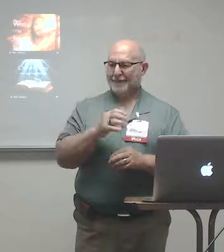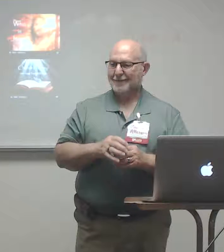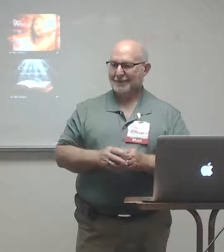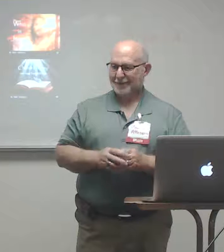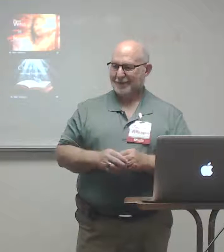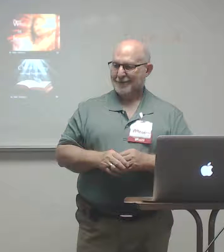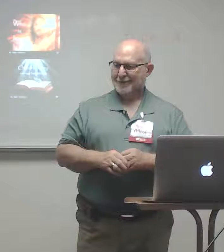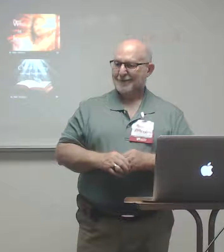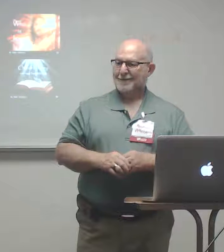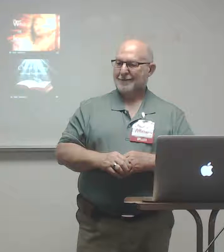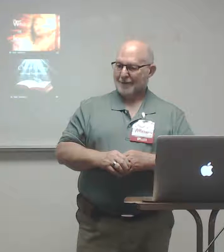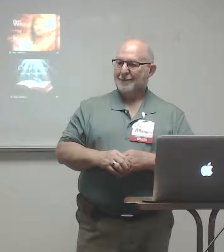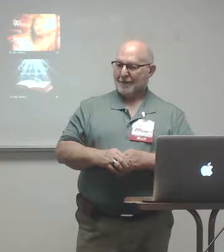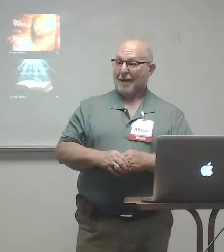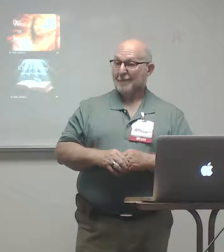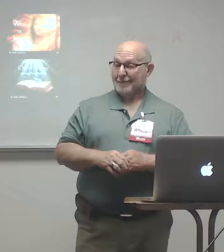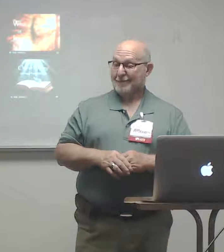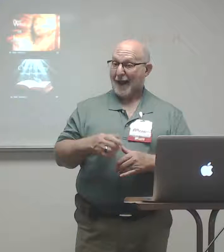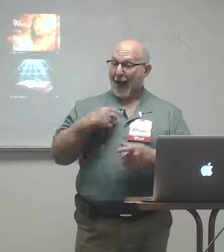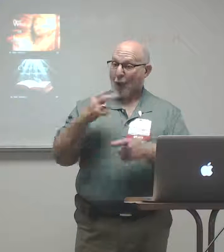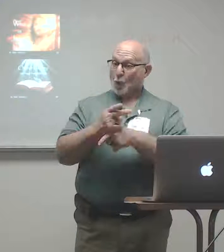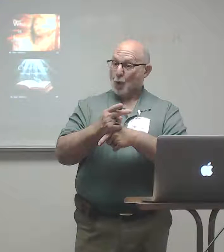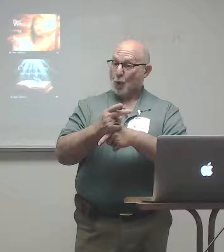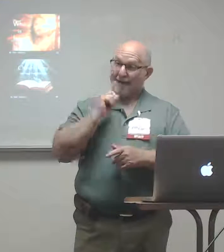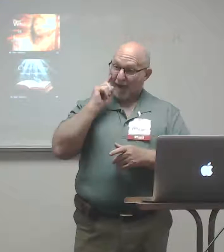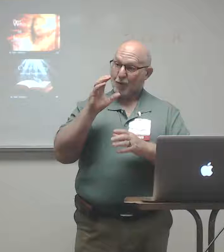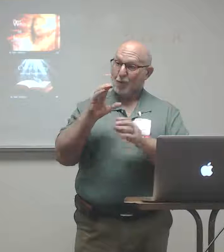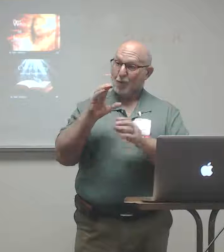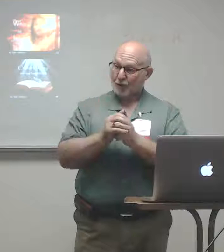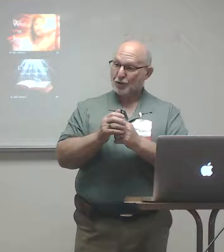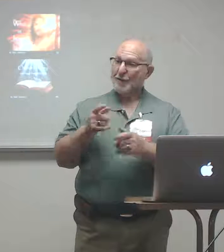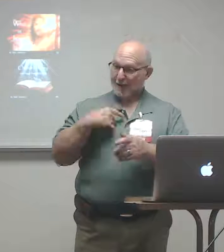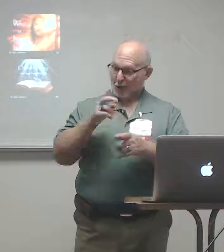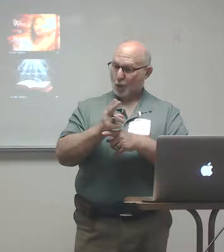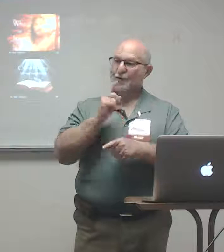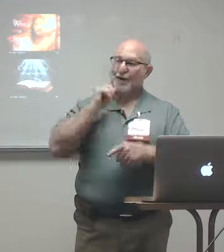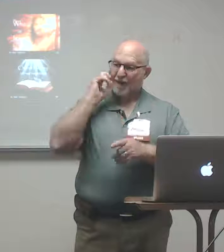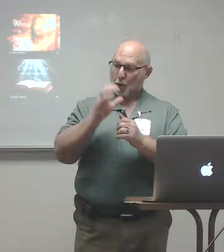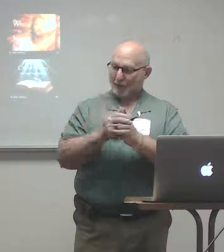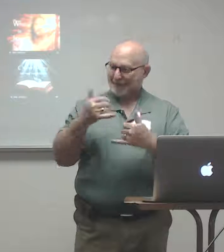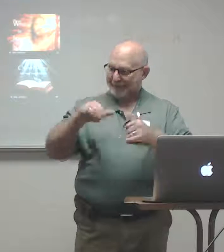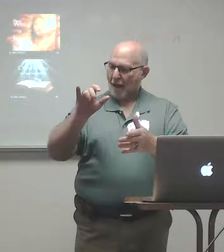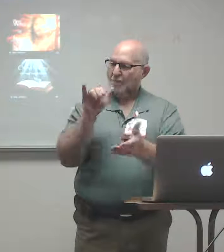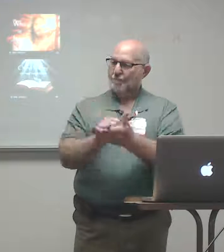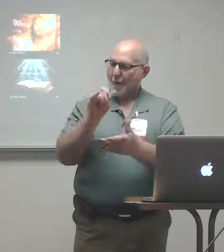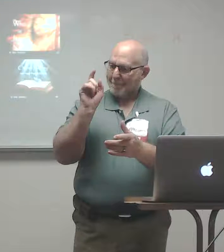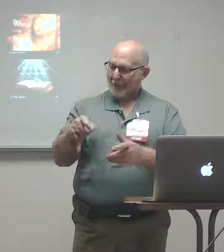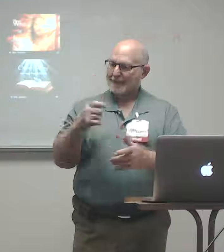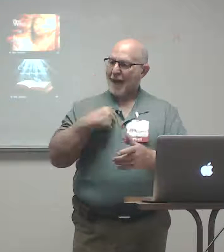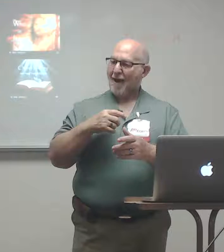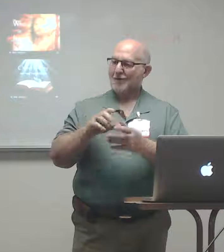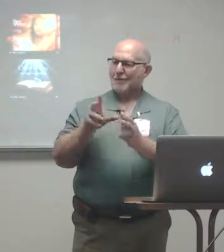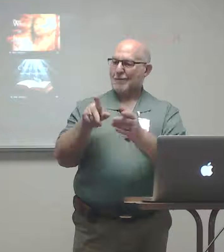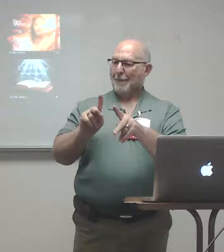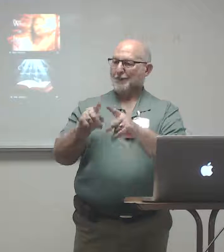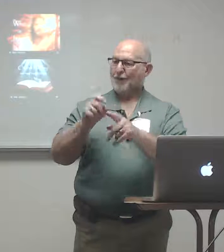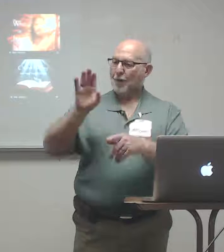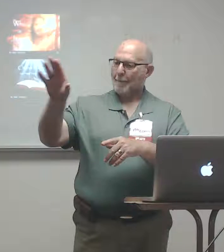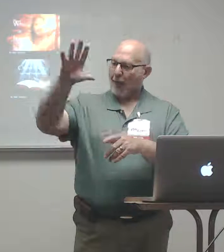They don't say anything about it in the program that they put up in church or in the class that you can see, so that way you can sign the songs. Well, still, you